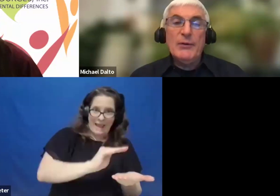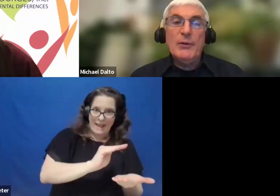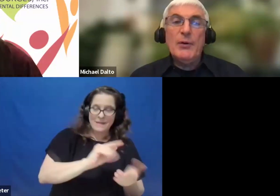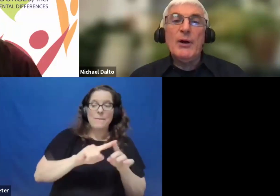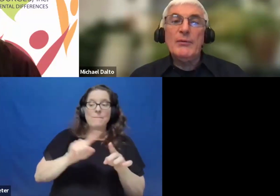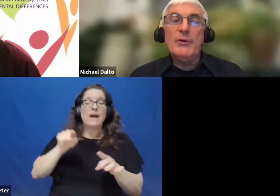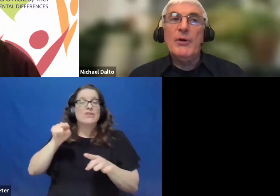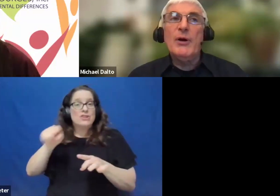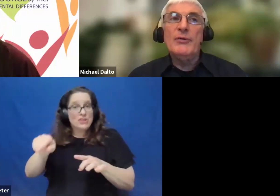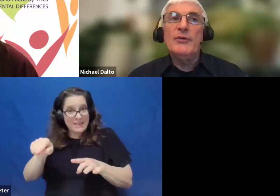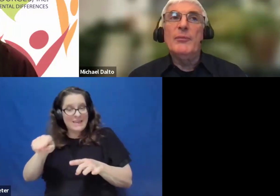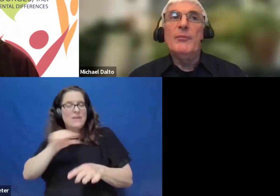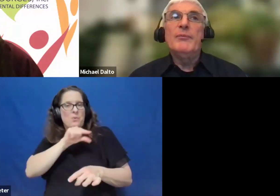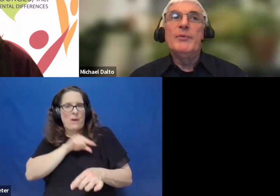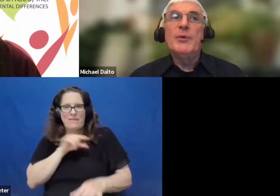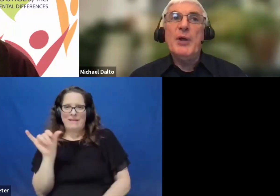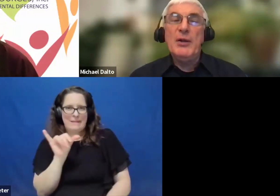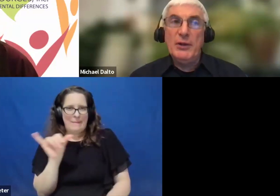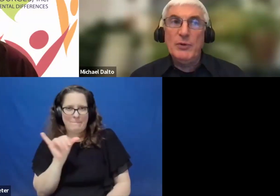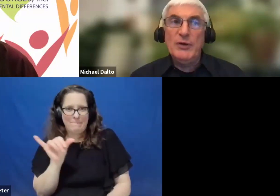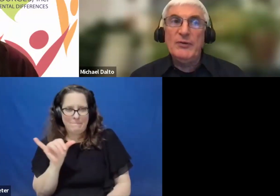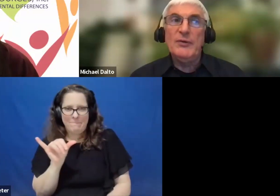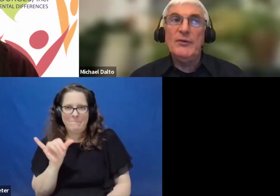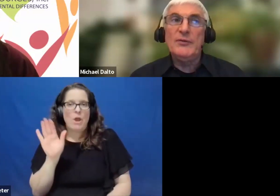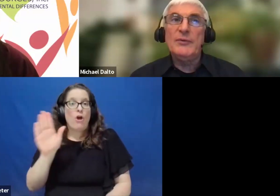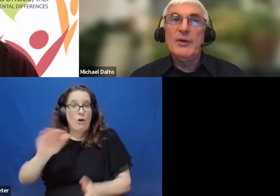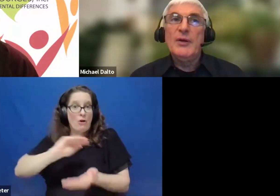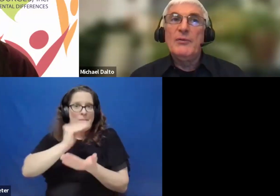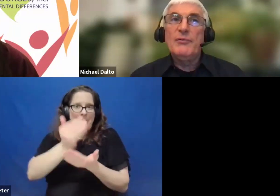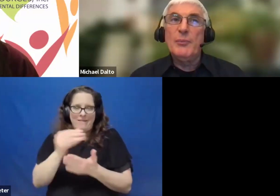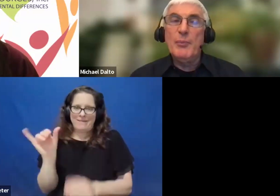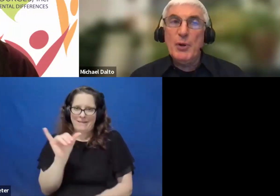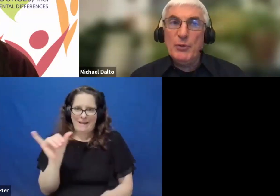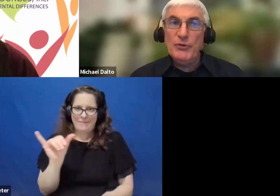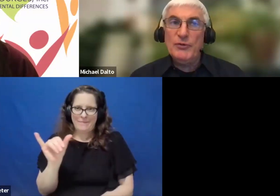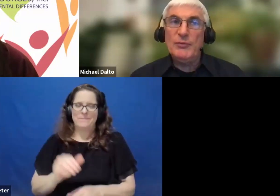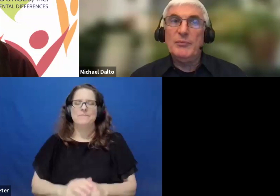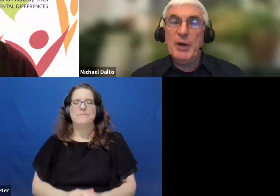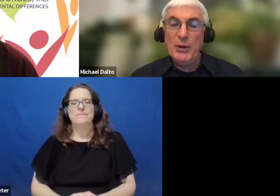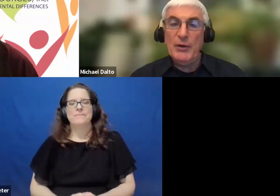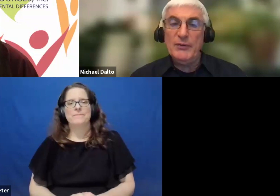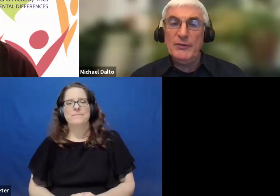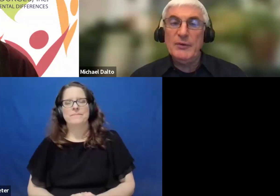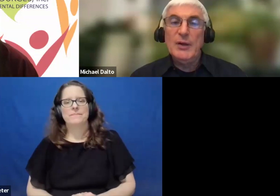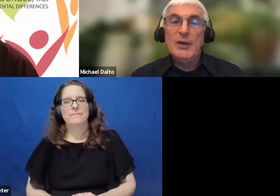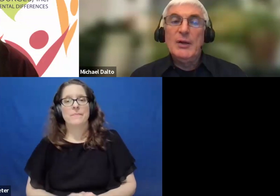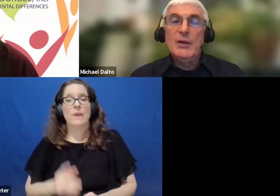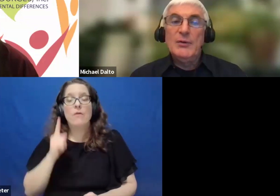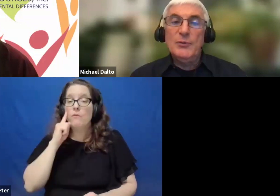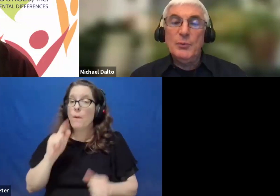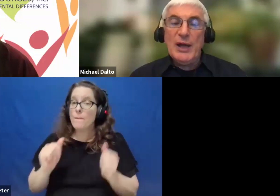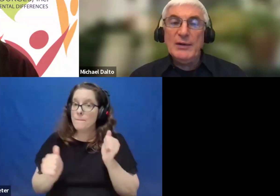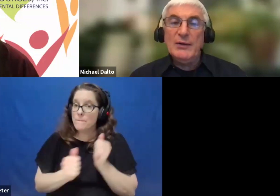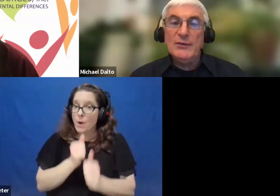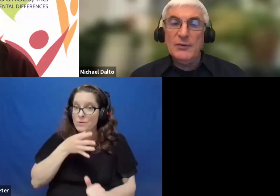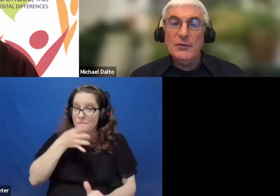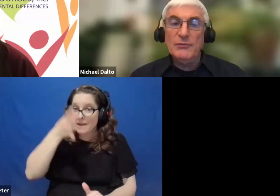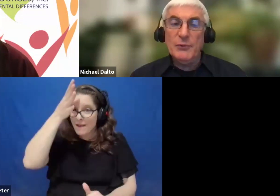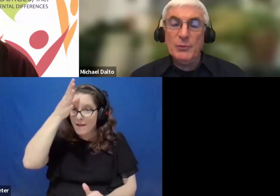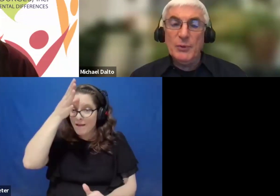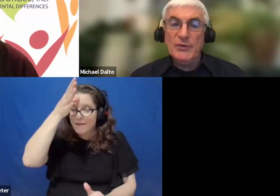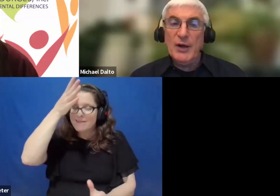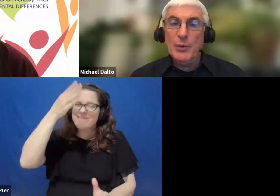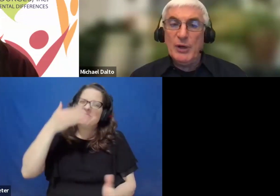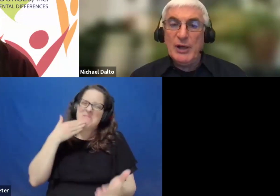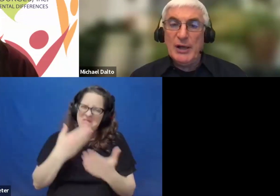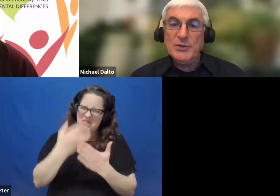Okay, Now, good. there are some compelling reasons for most parents to wait until